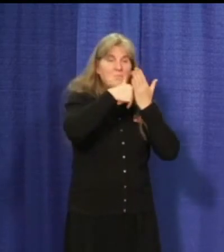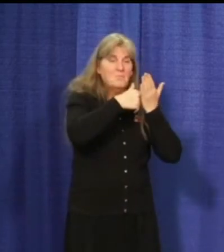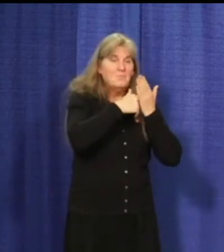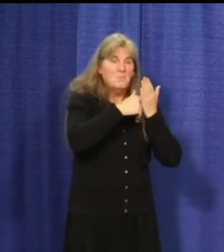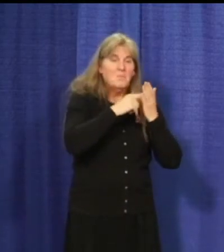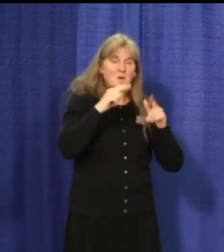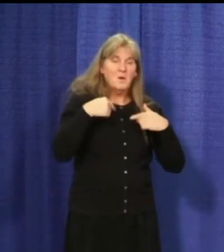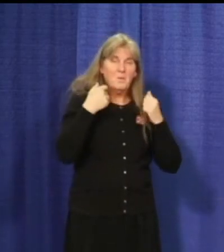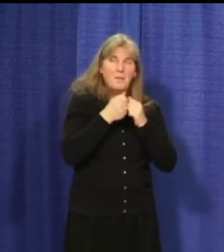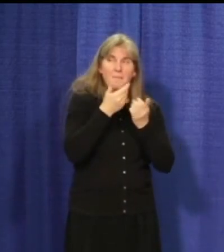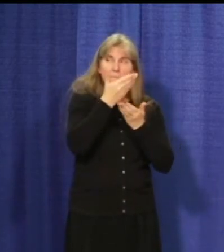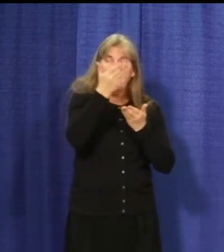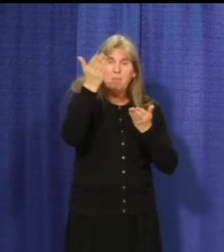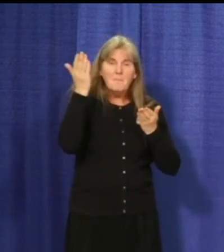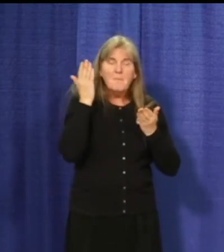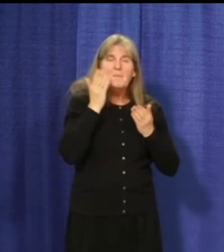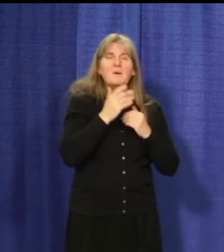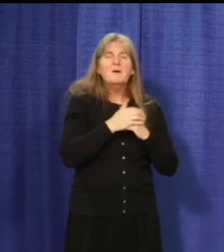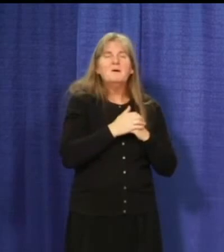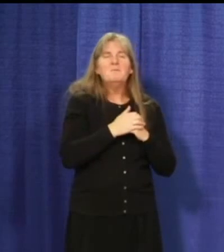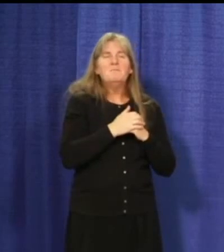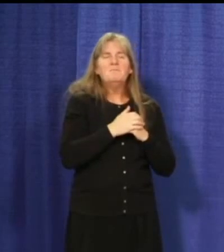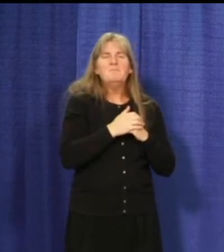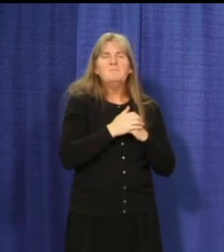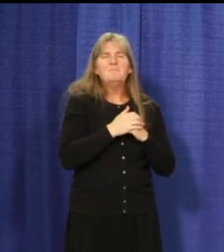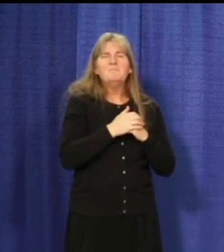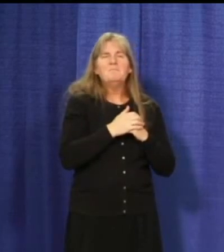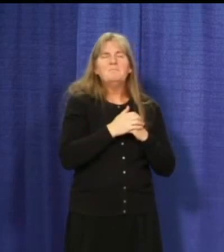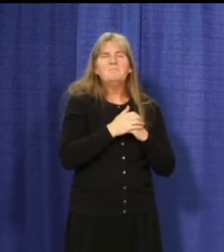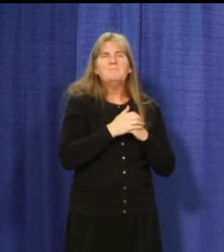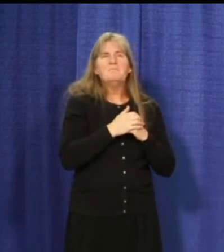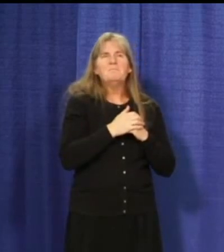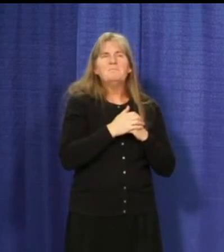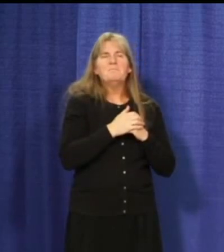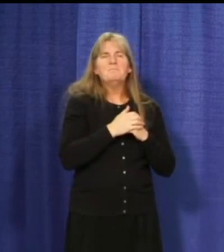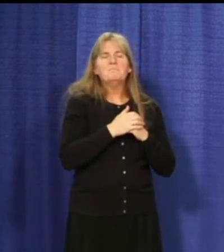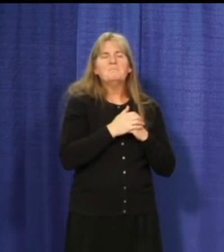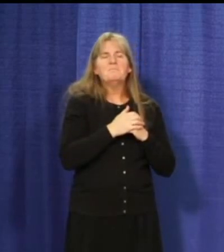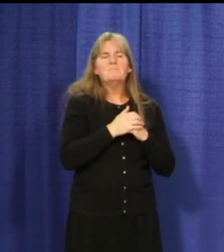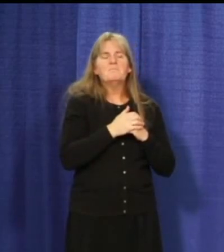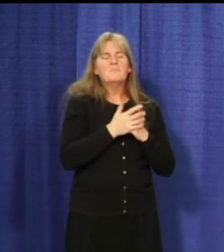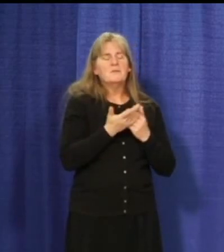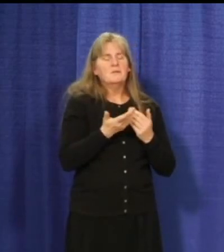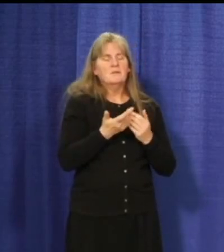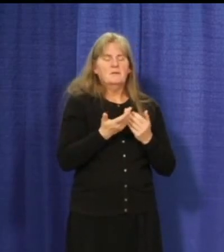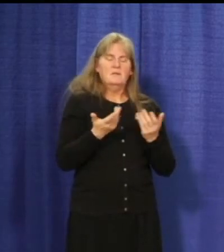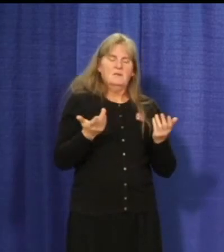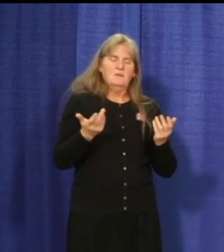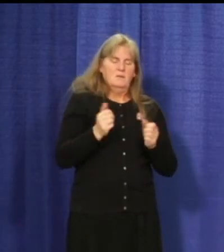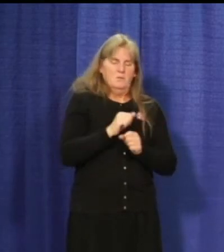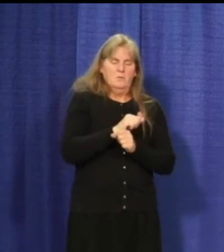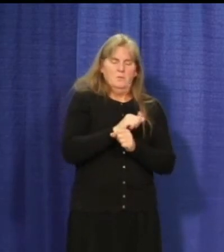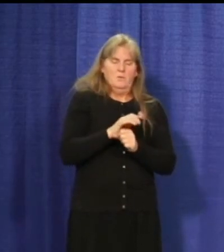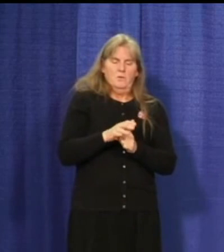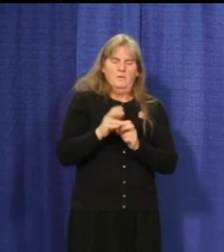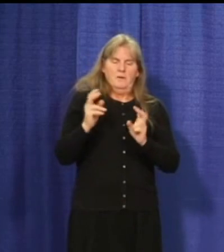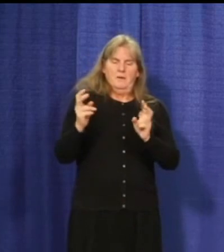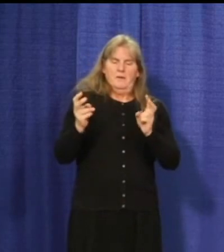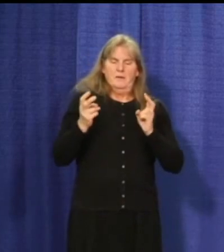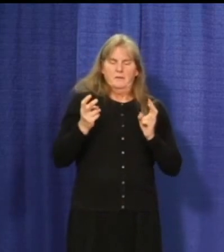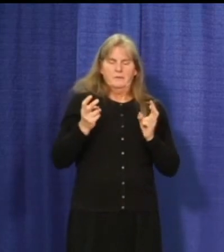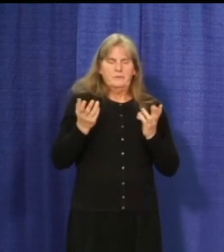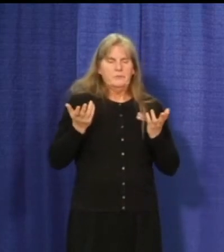then, and I think there is nothing however we talk about COVID and try to prepare for it, there